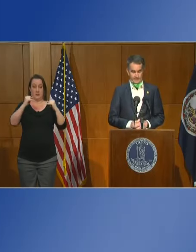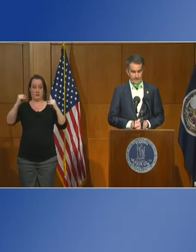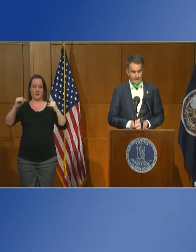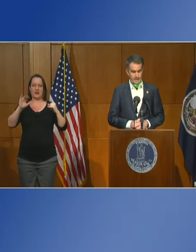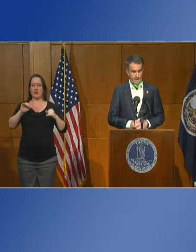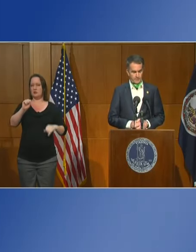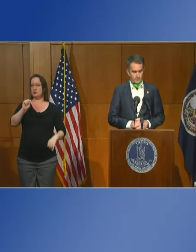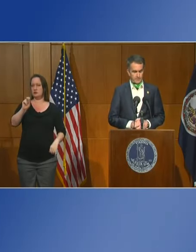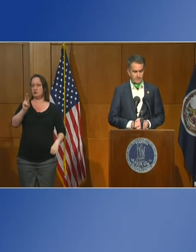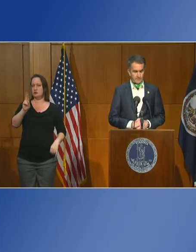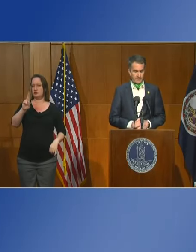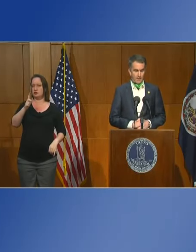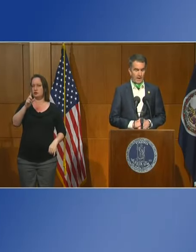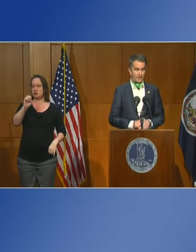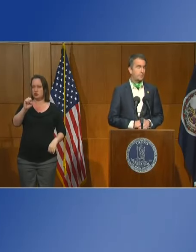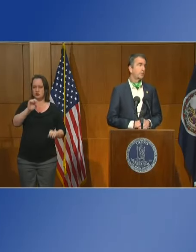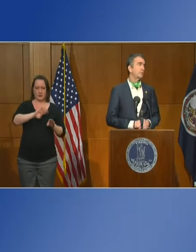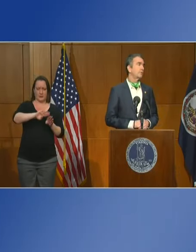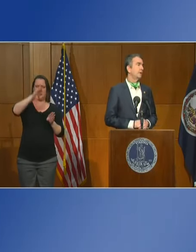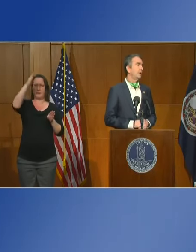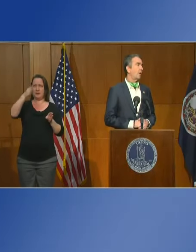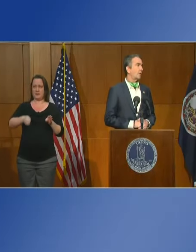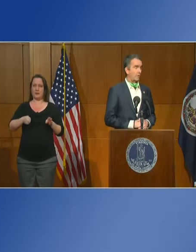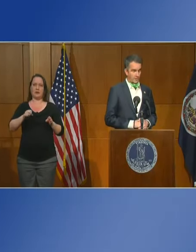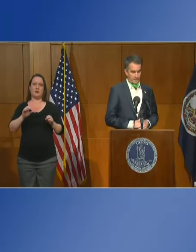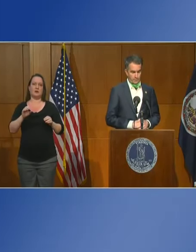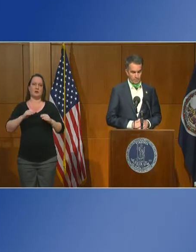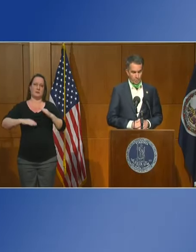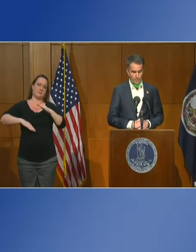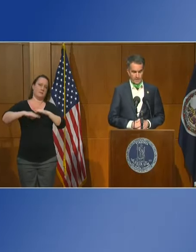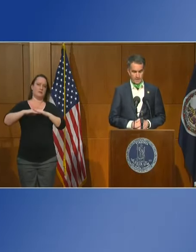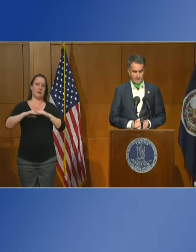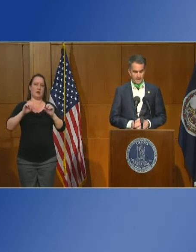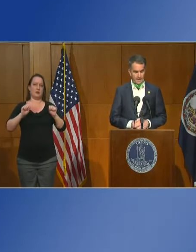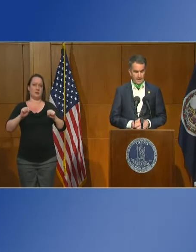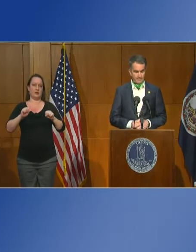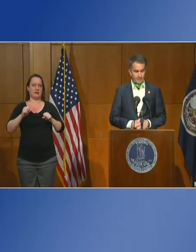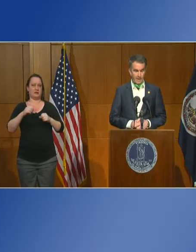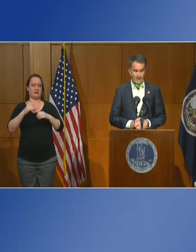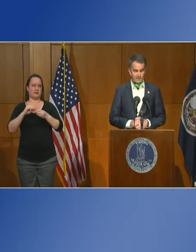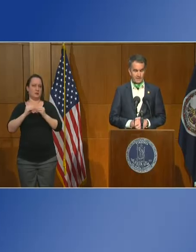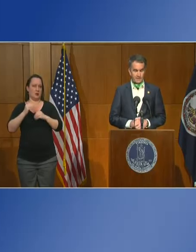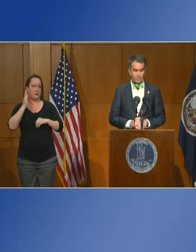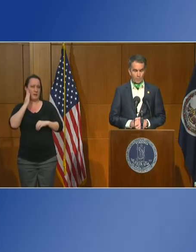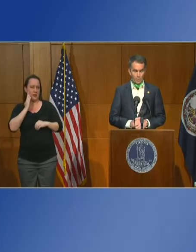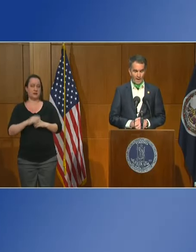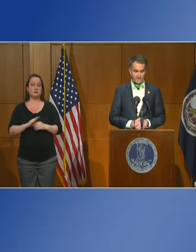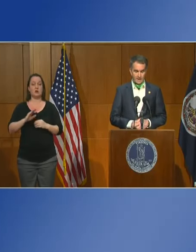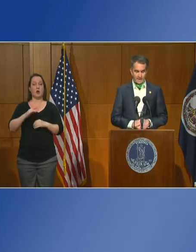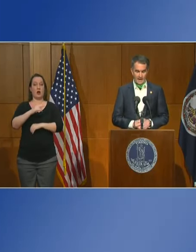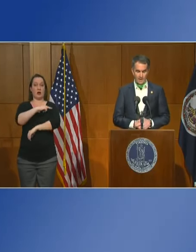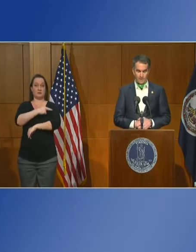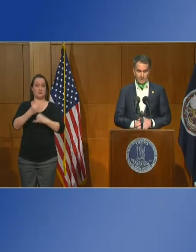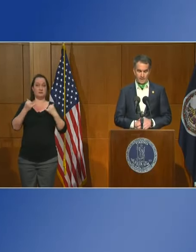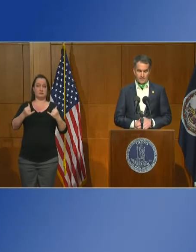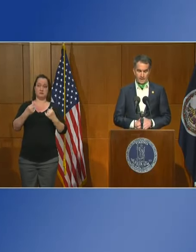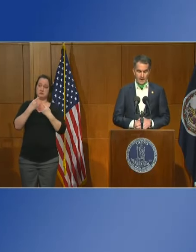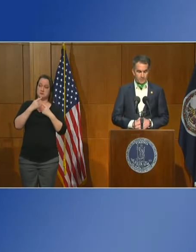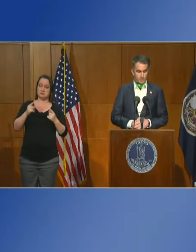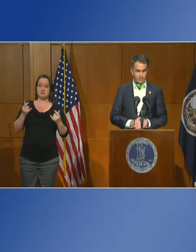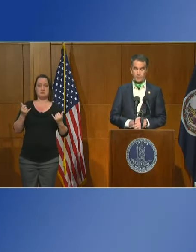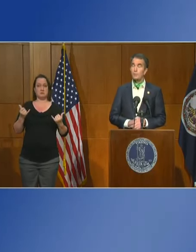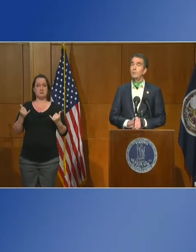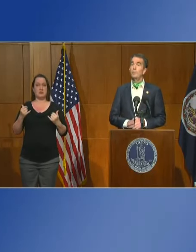capacity. As you can see, our hospitals are currently reporting that they have capacity, and we will watch that now